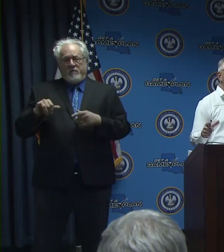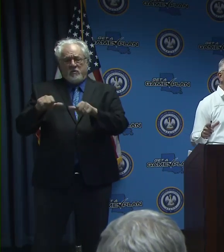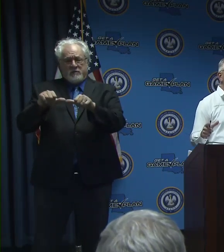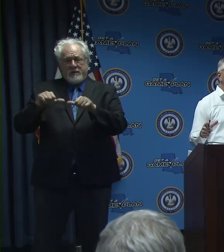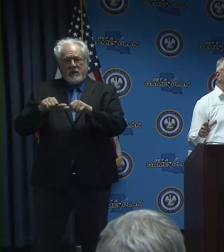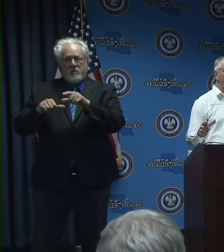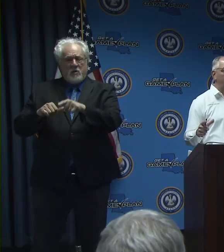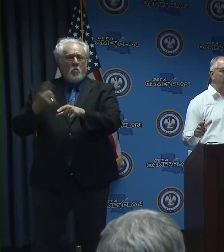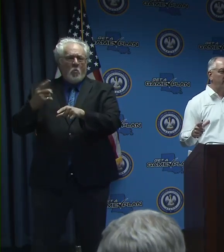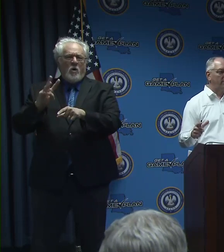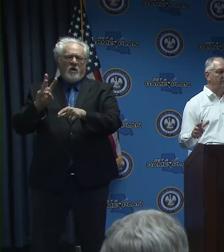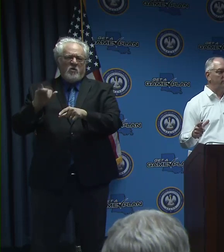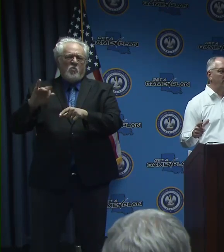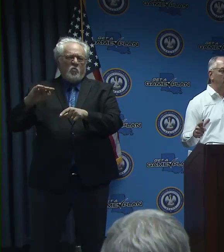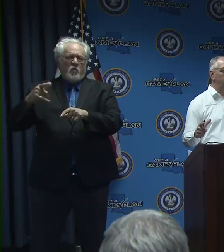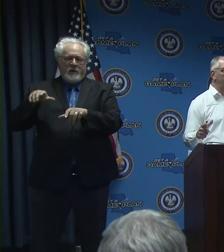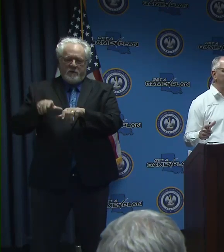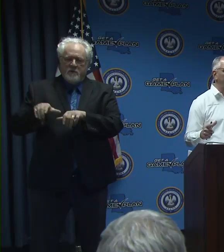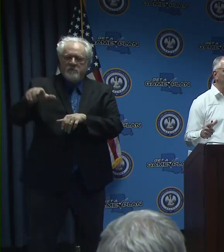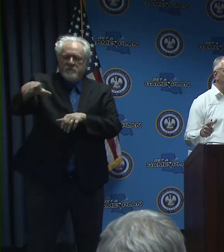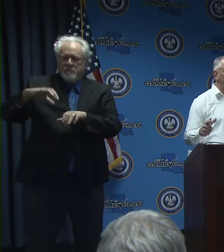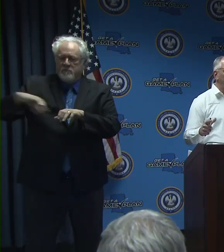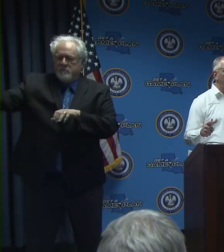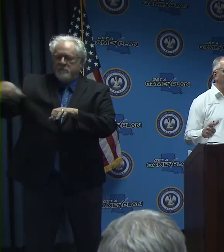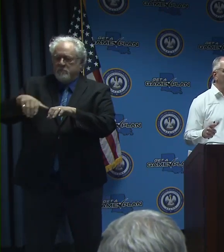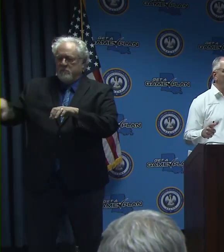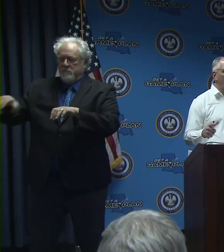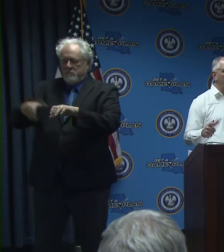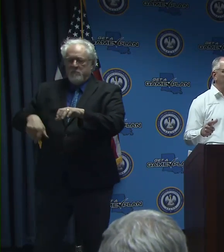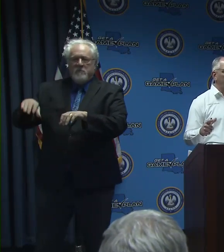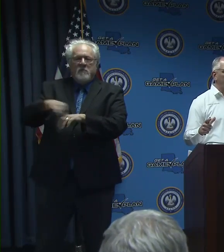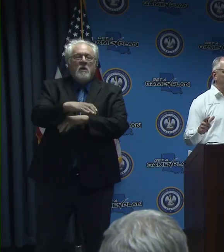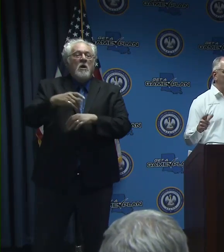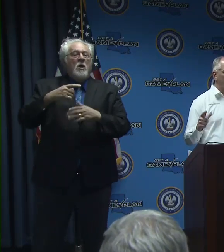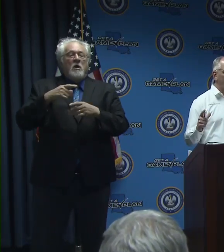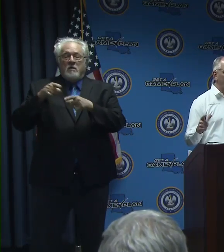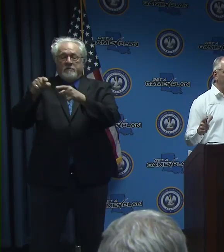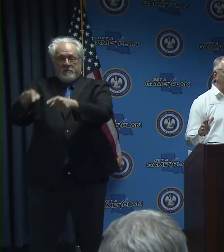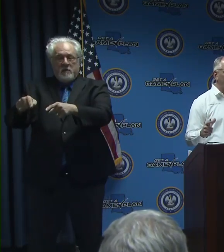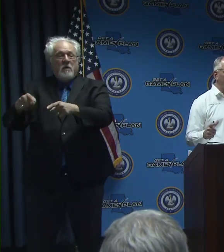you were there or if you saw it on TV, what we wanted to do